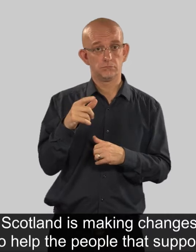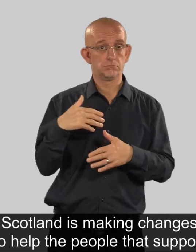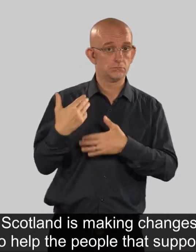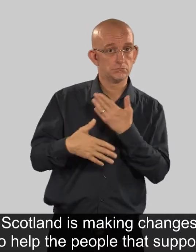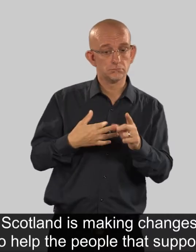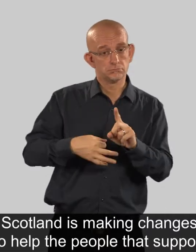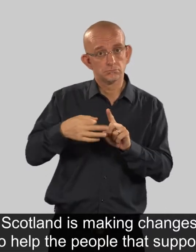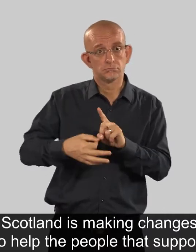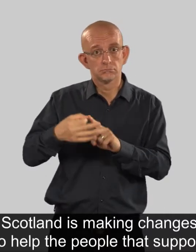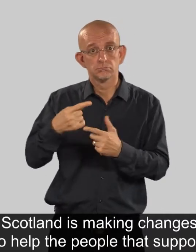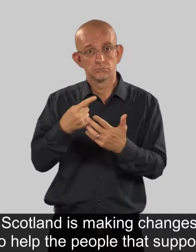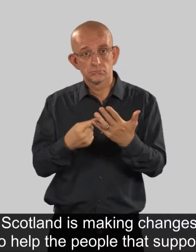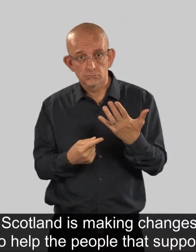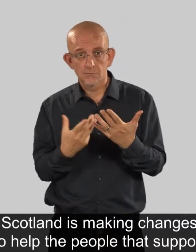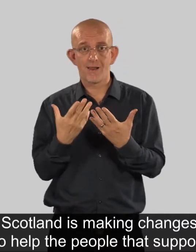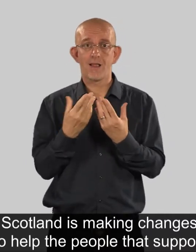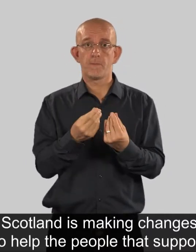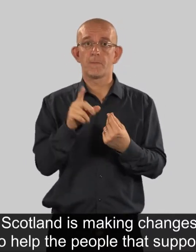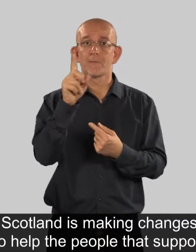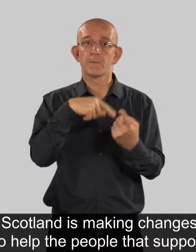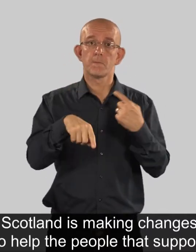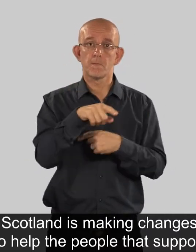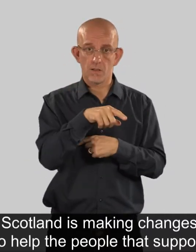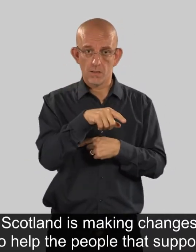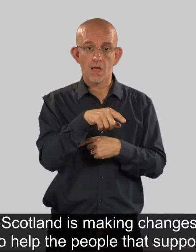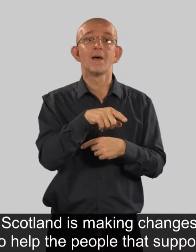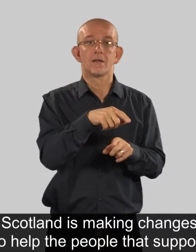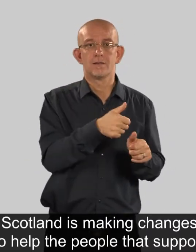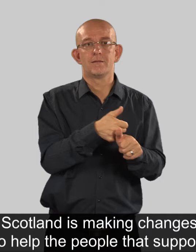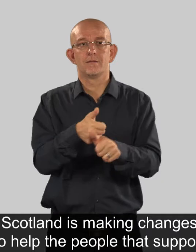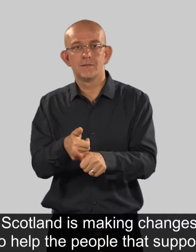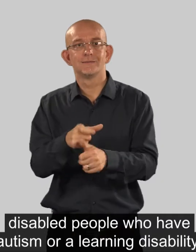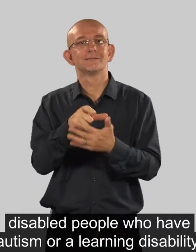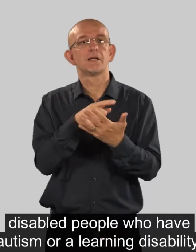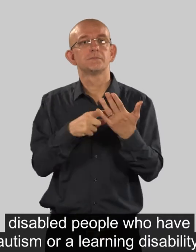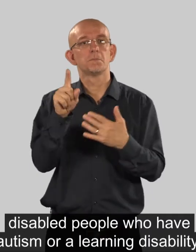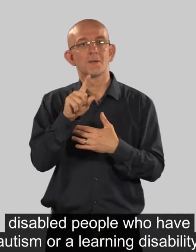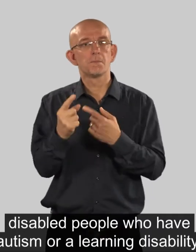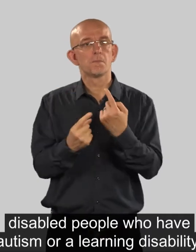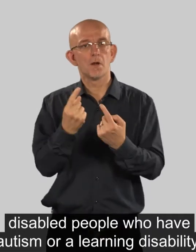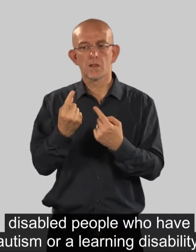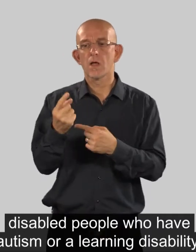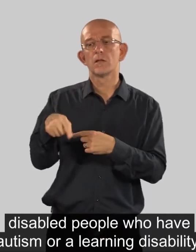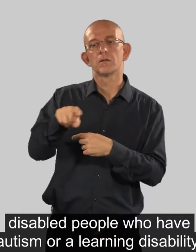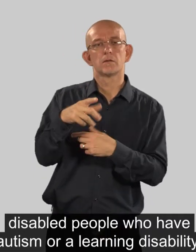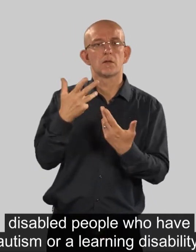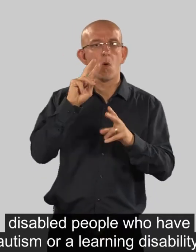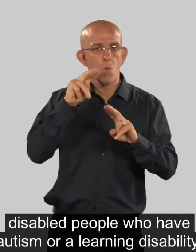Scotland is making changes to help people that support disabled people who have autism or a learning